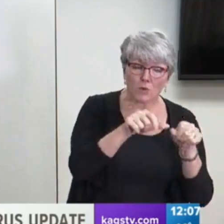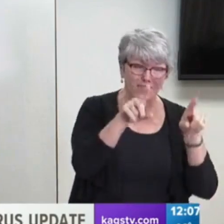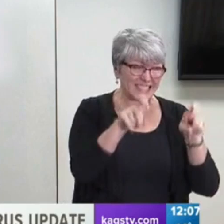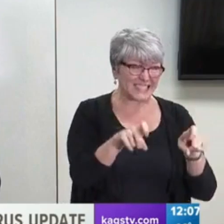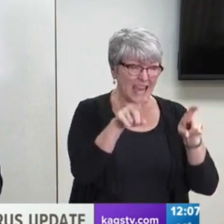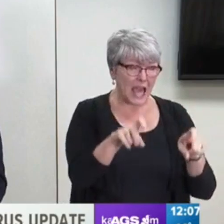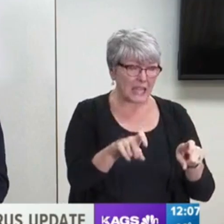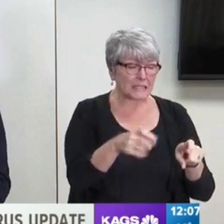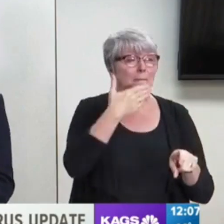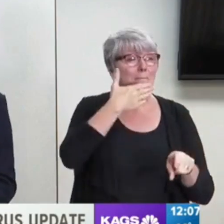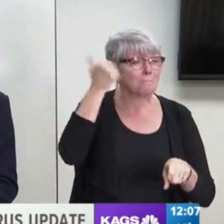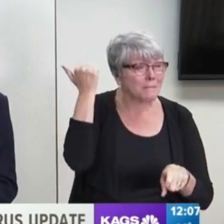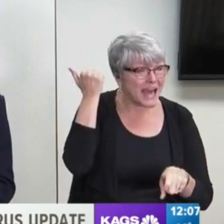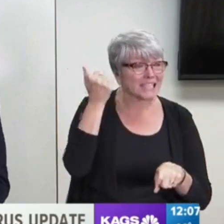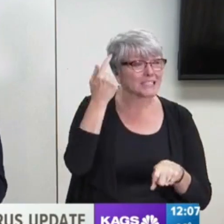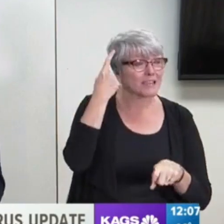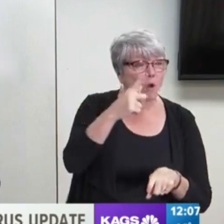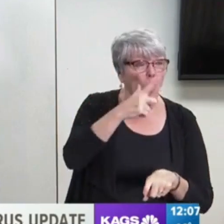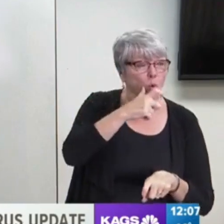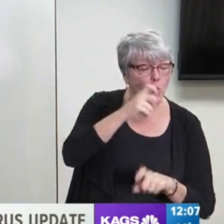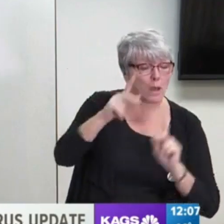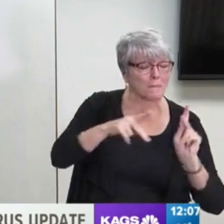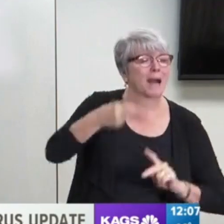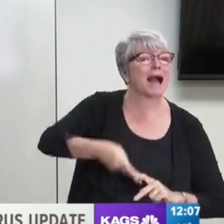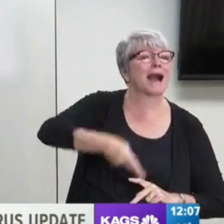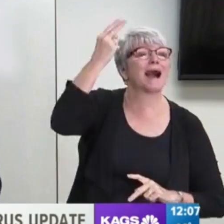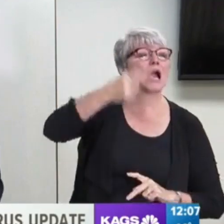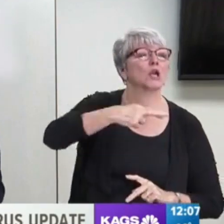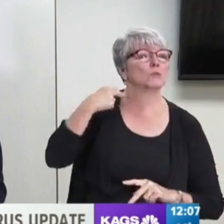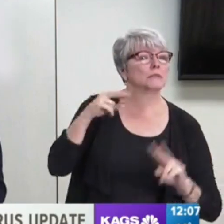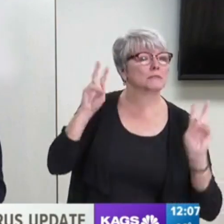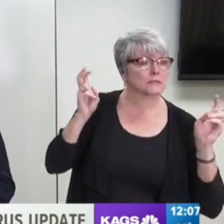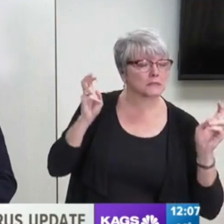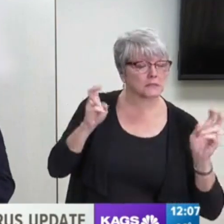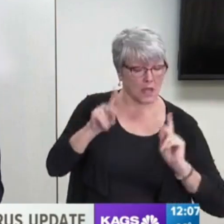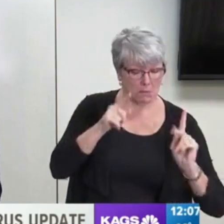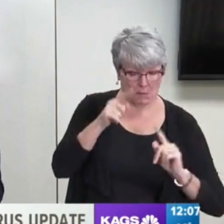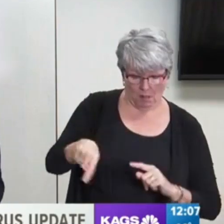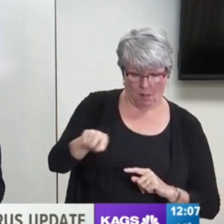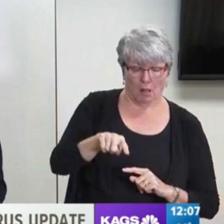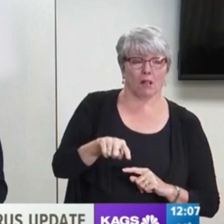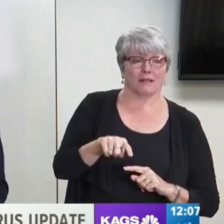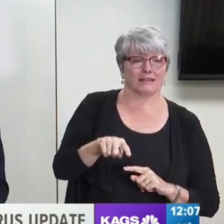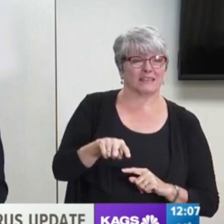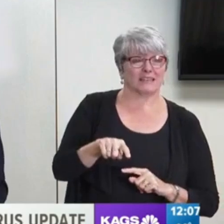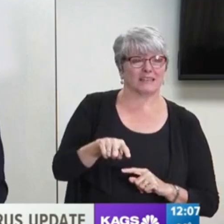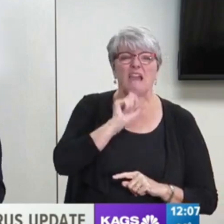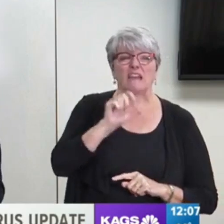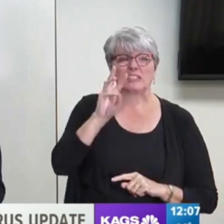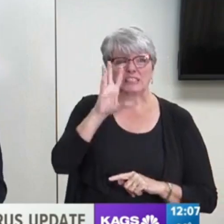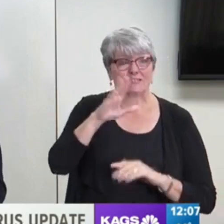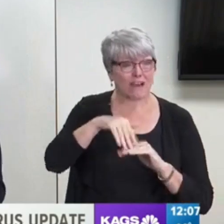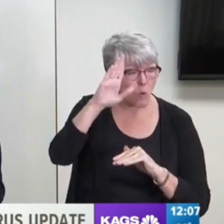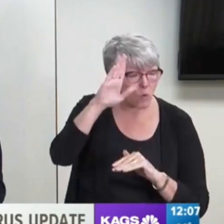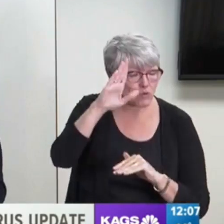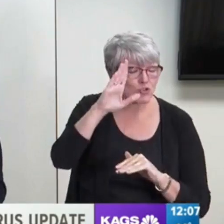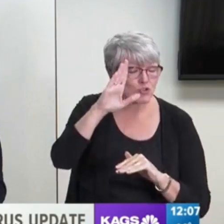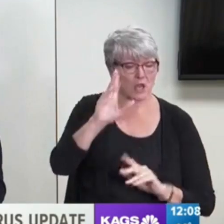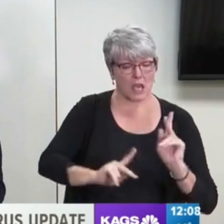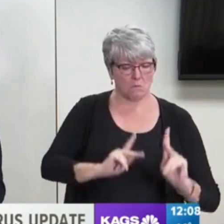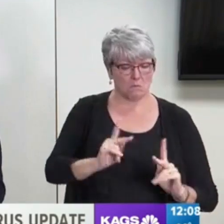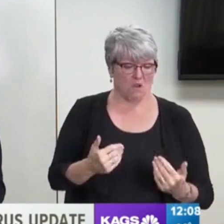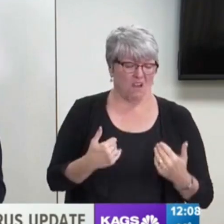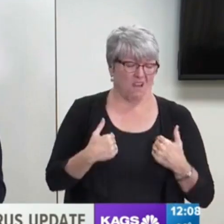tests best serve those who are high risk, those who are 65 or older, those who